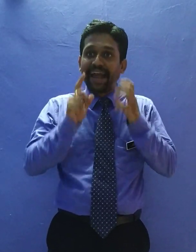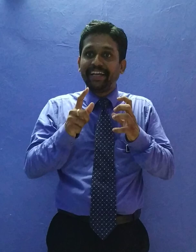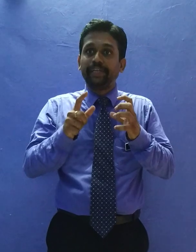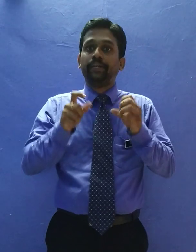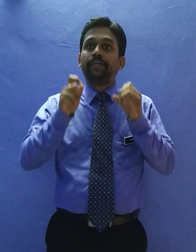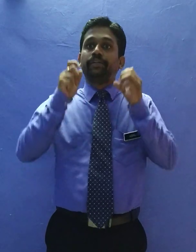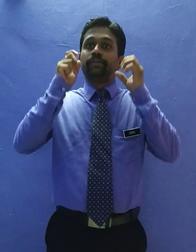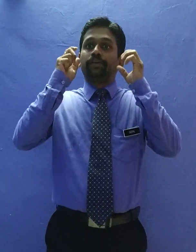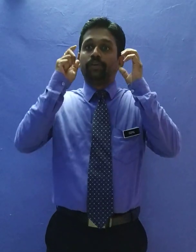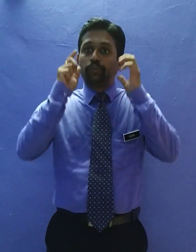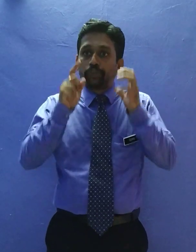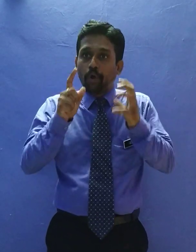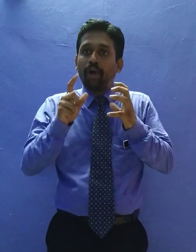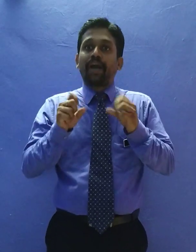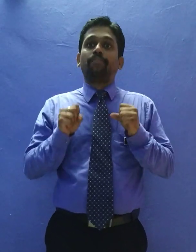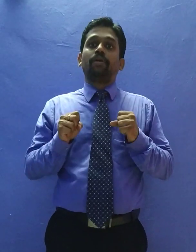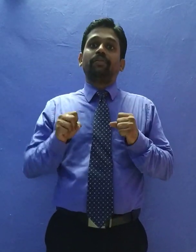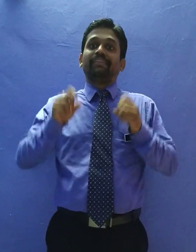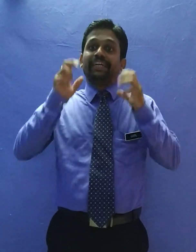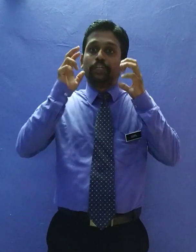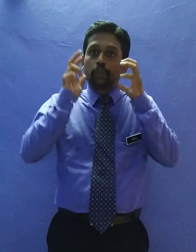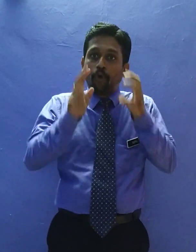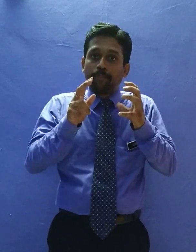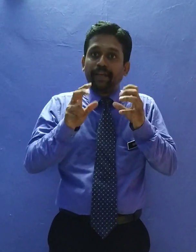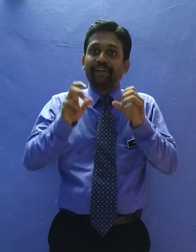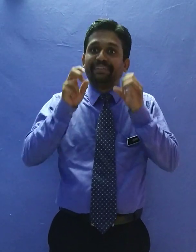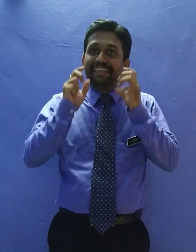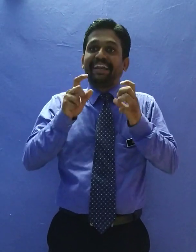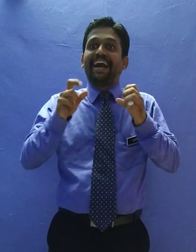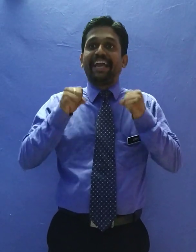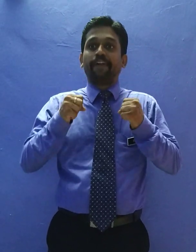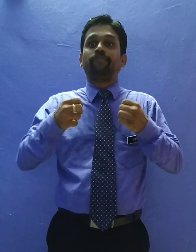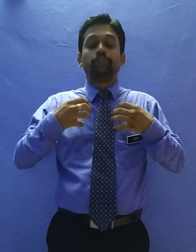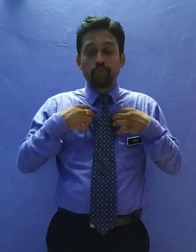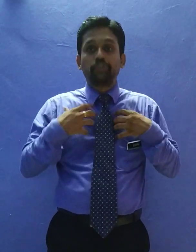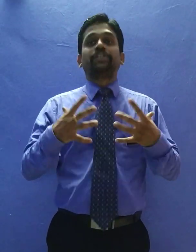like to talk about the topic that I have chosen.